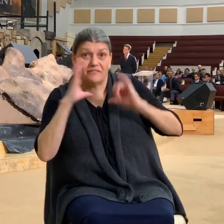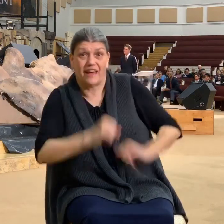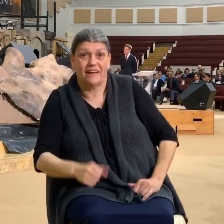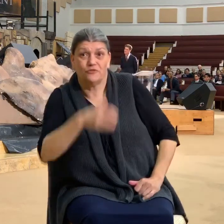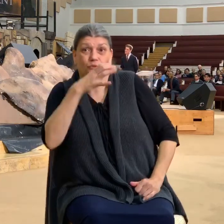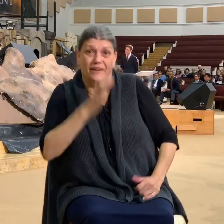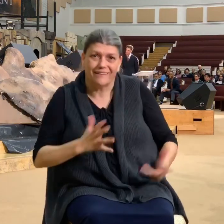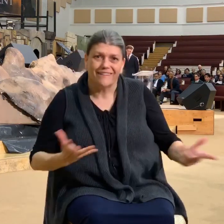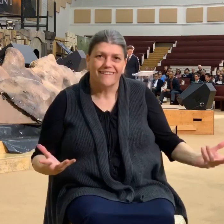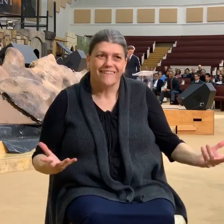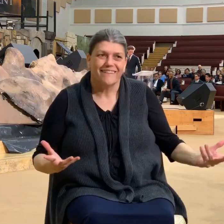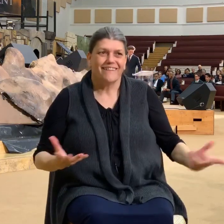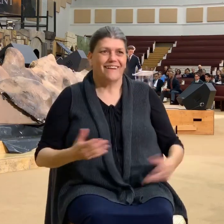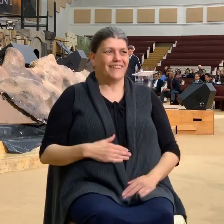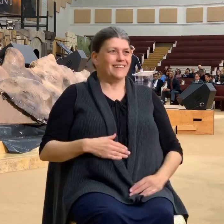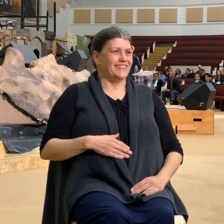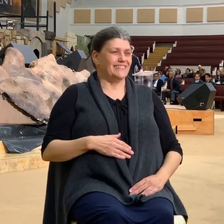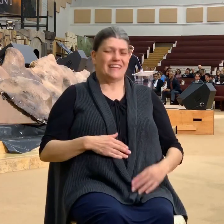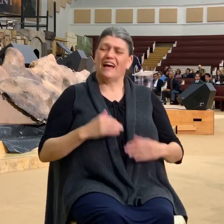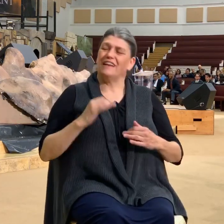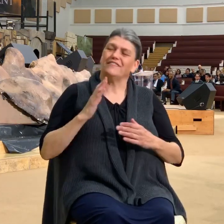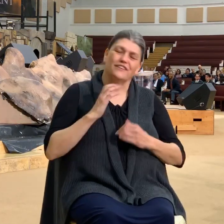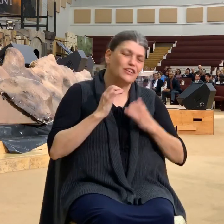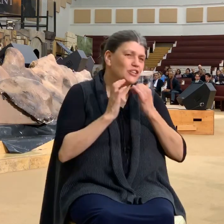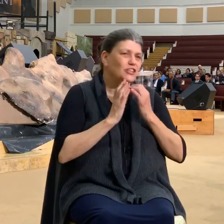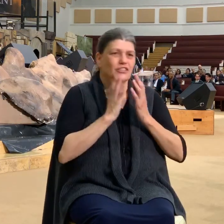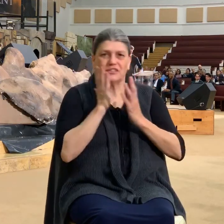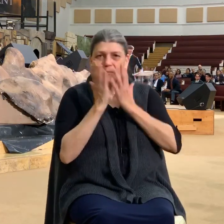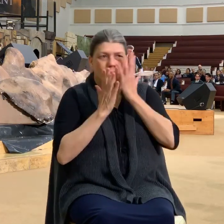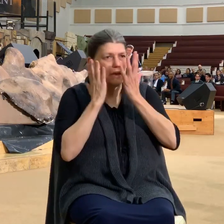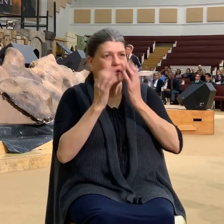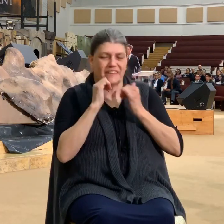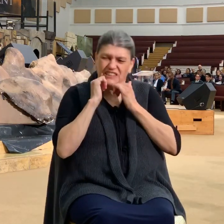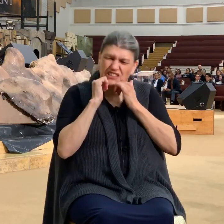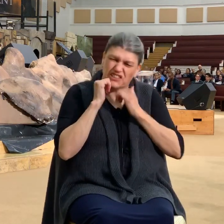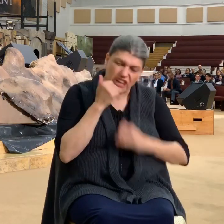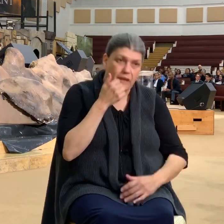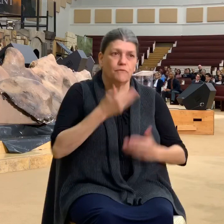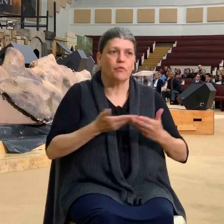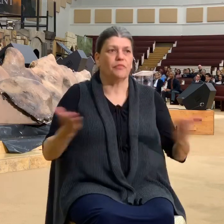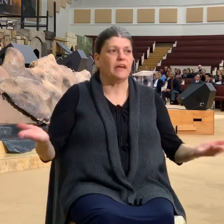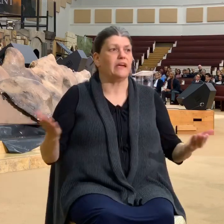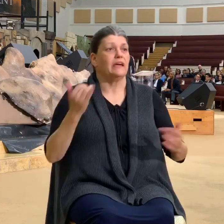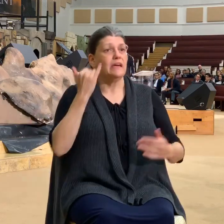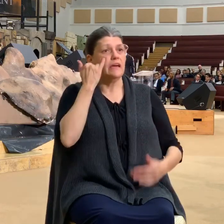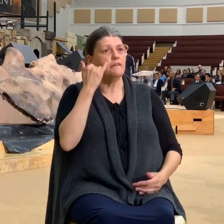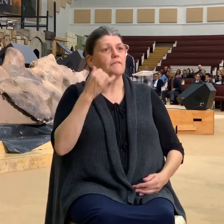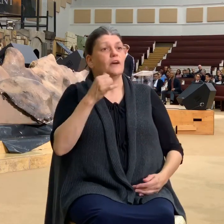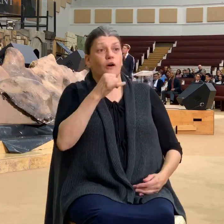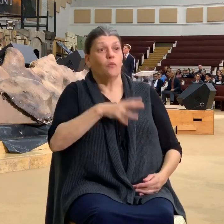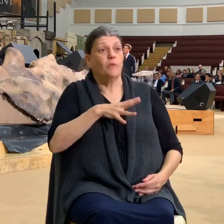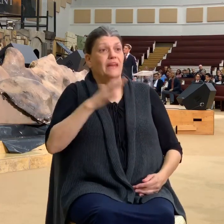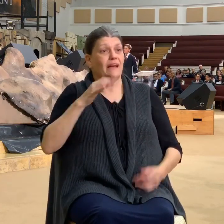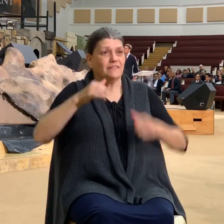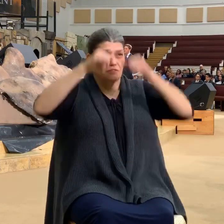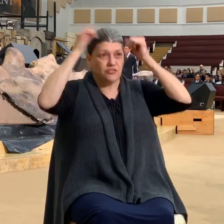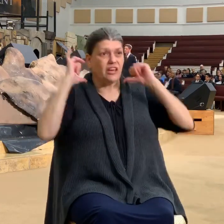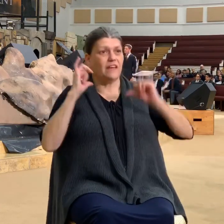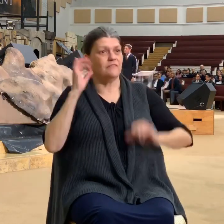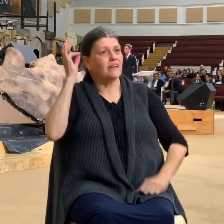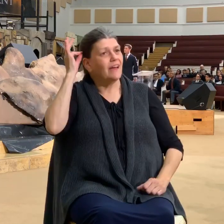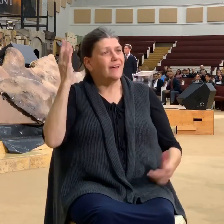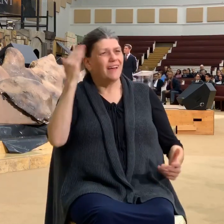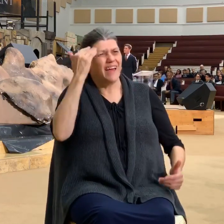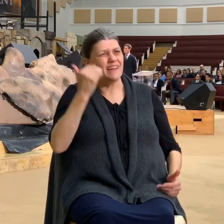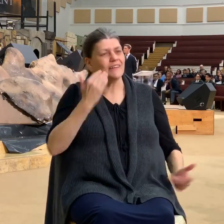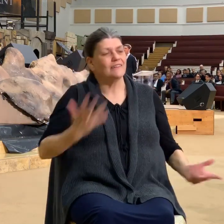It was a shameful thing to have that head shaved in front of everybody. And that is exactly what the Apostle Paul is picking up